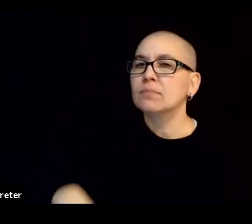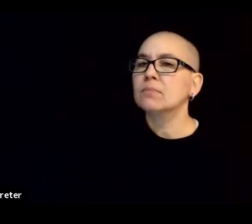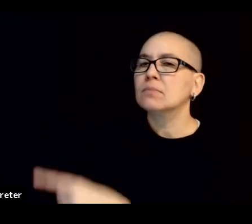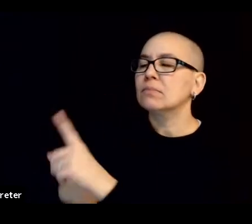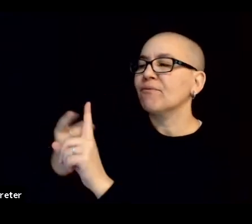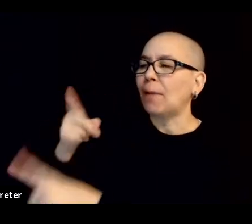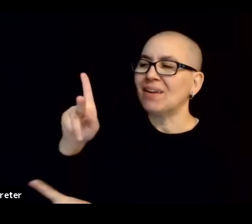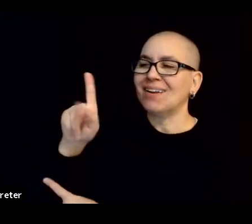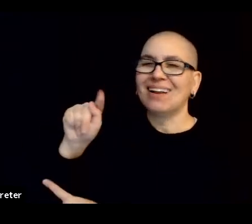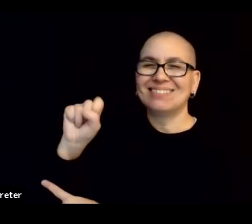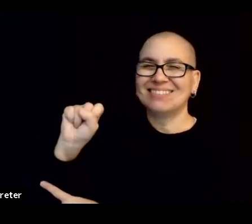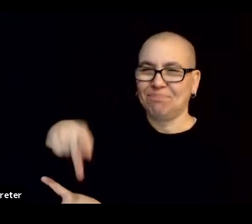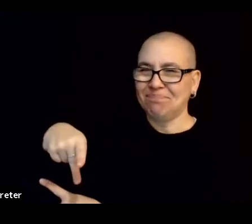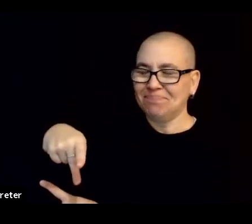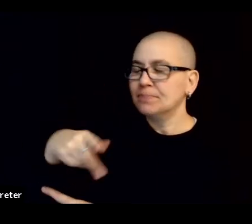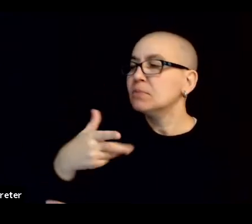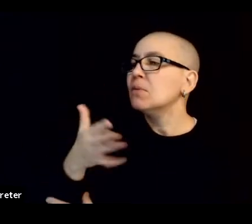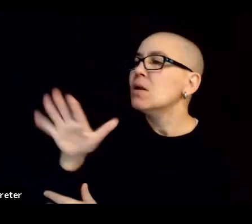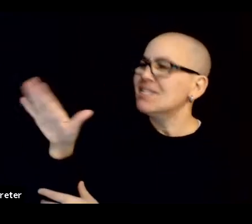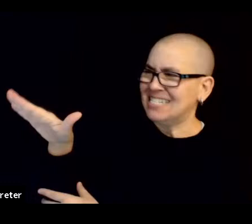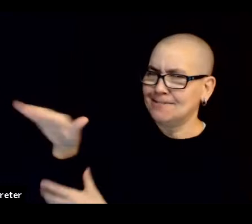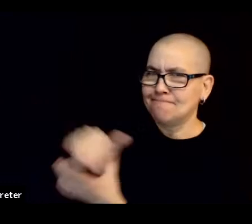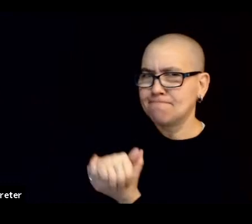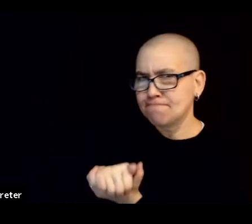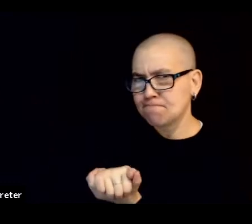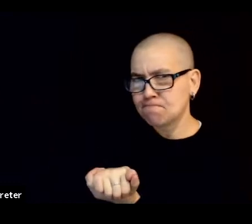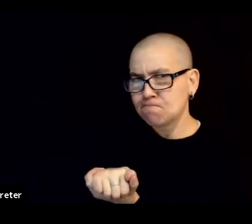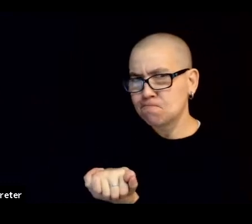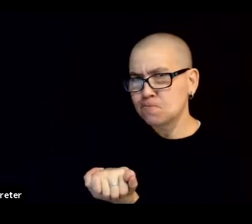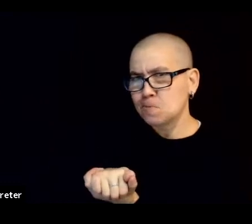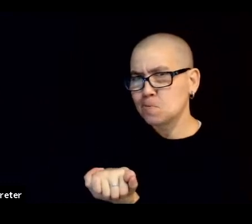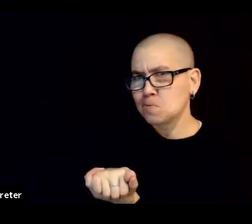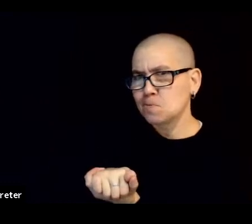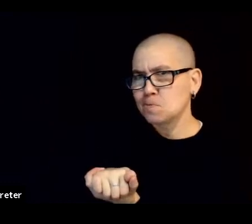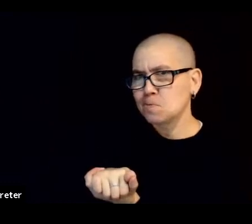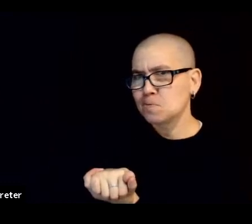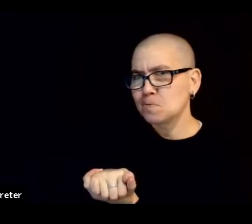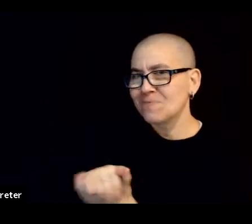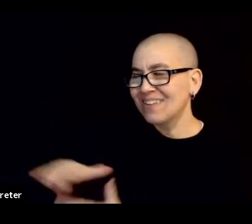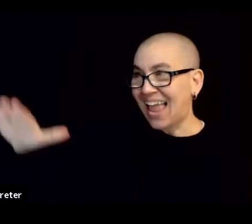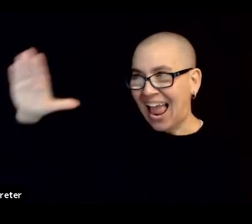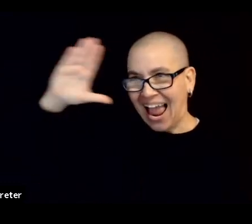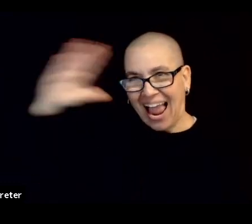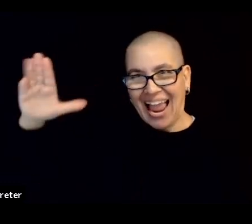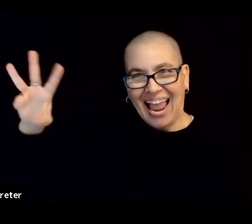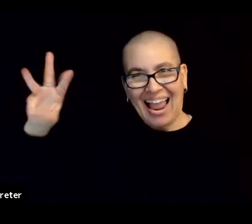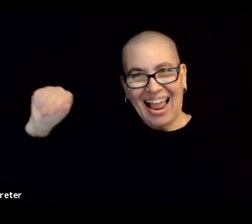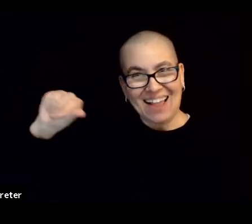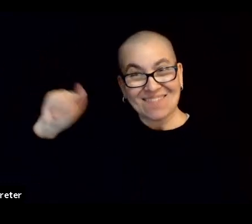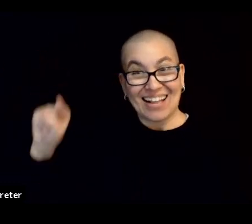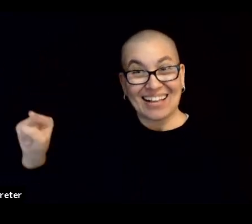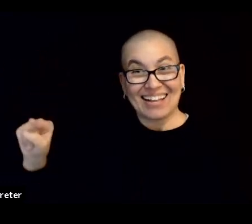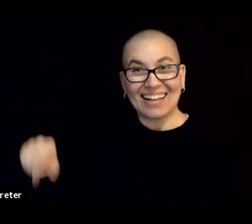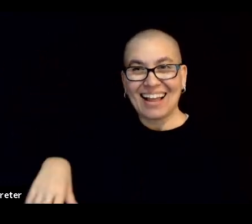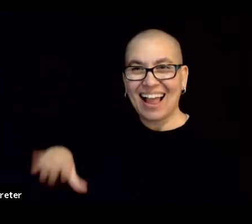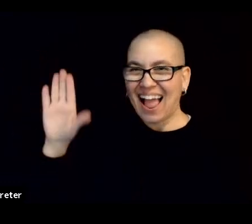question. Hello, Governor. I appreciated the Springsteen reference earlier. Just thought I'd tell you